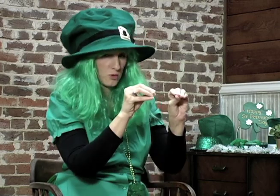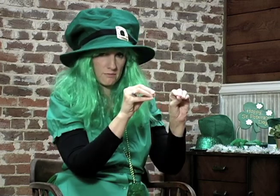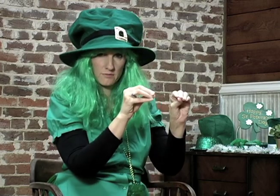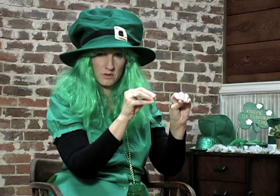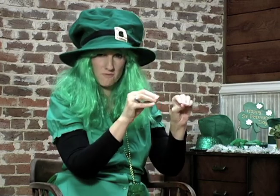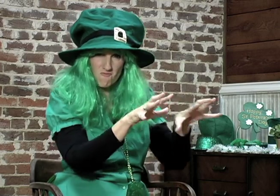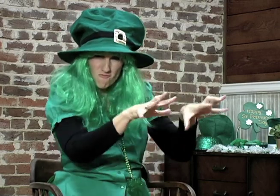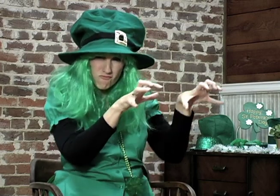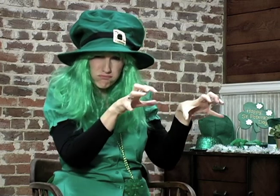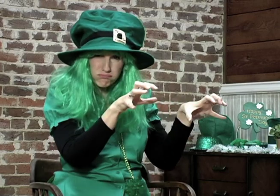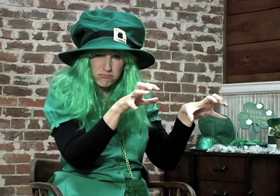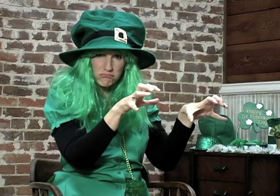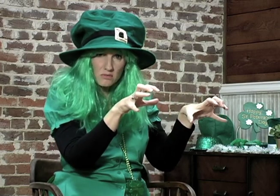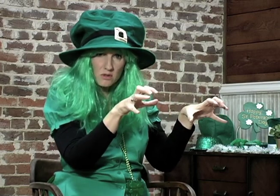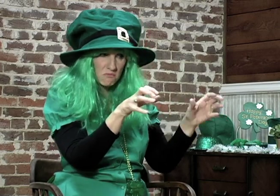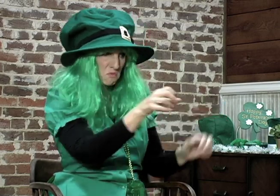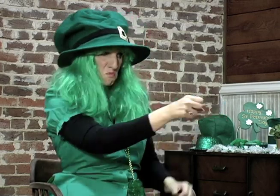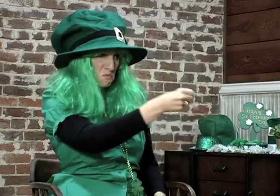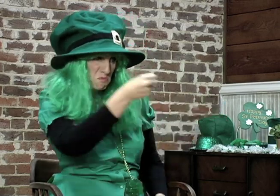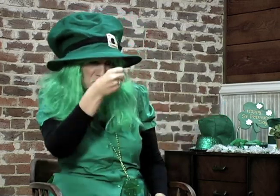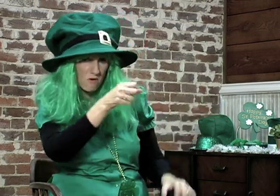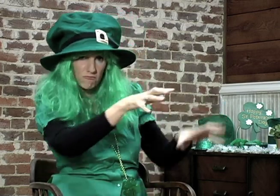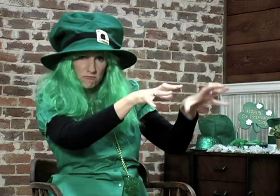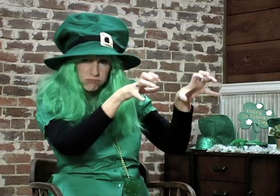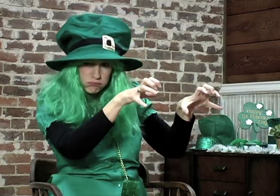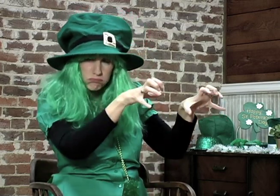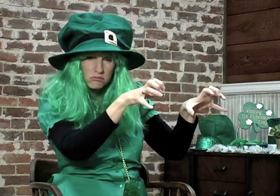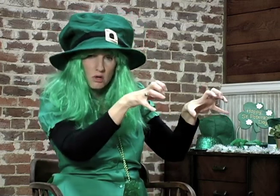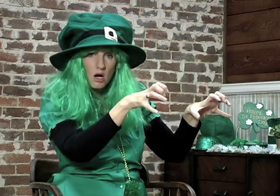and you put it in your freezer,